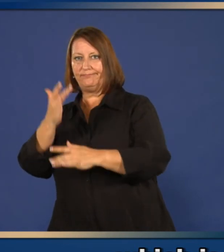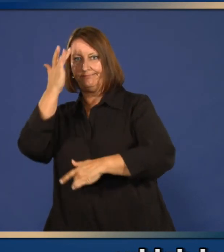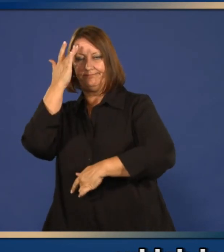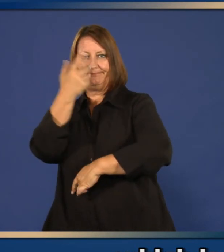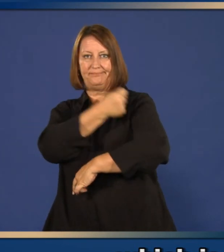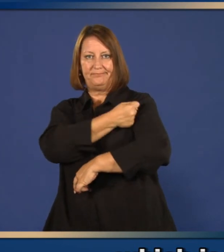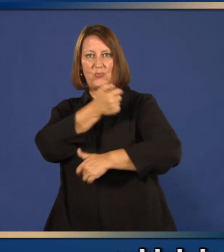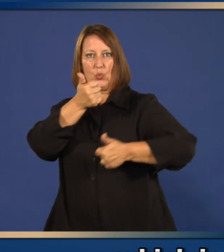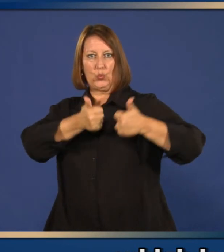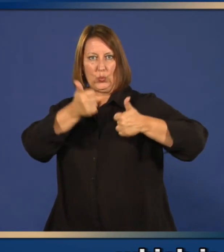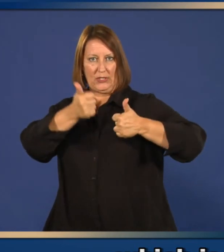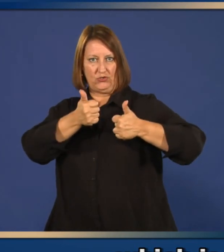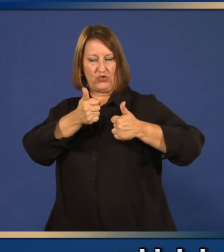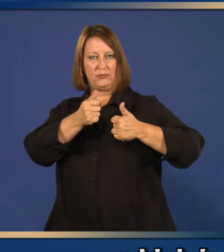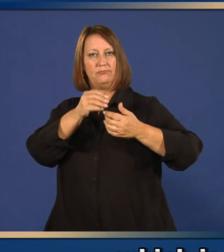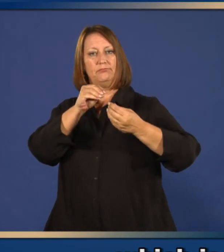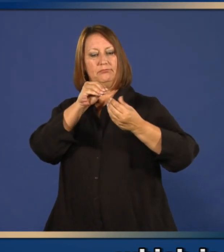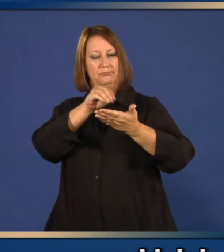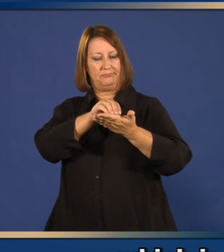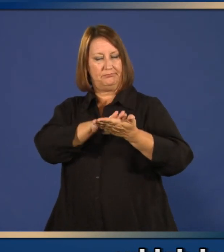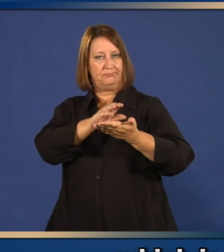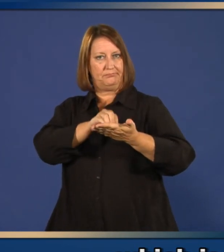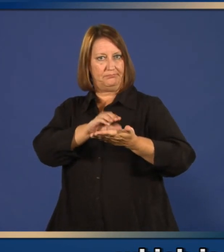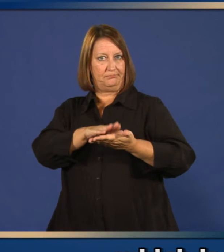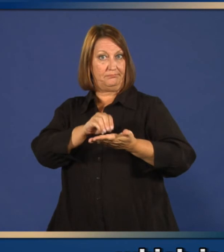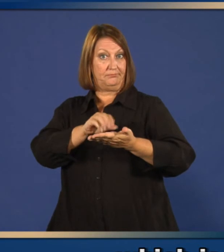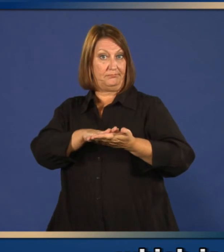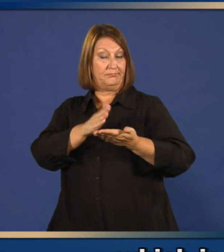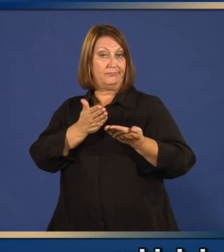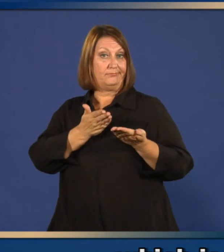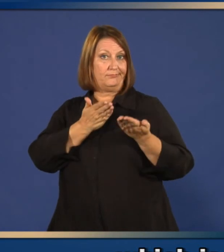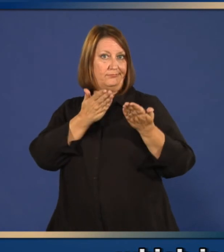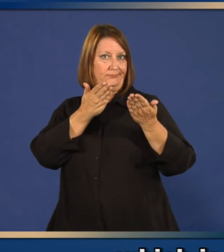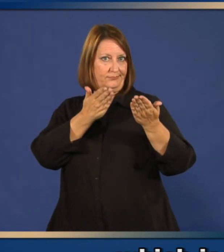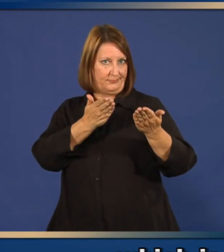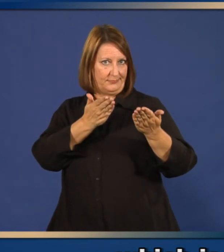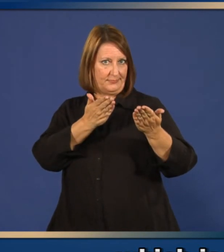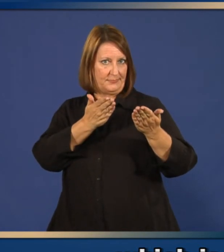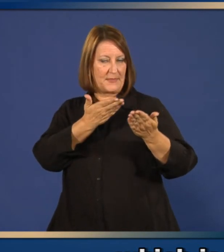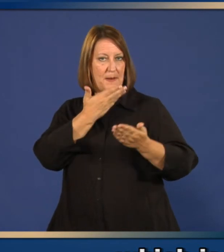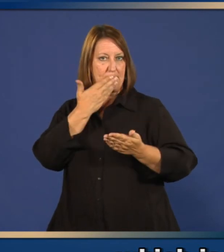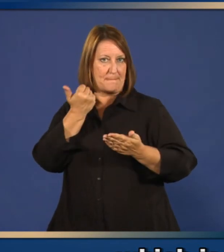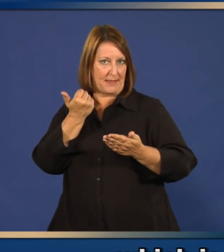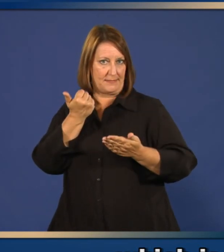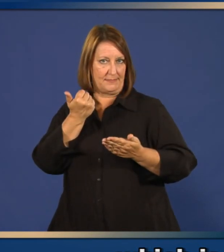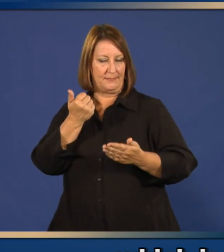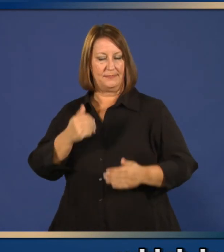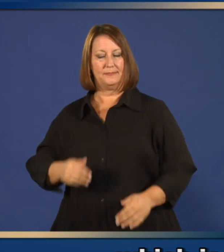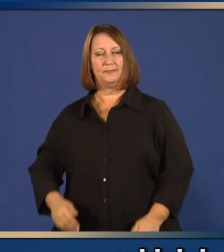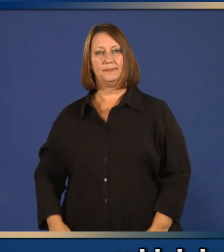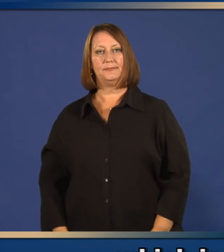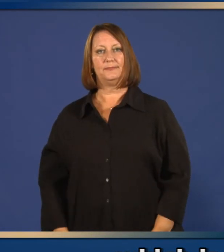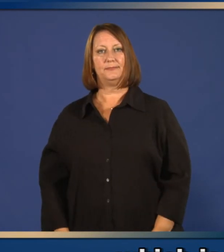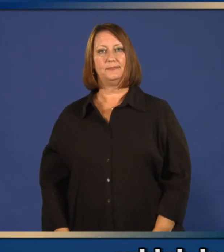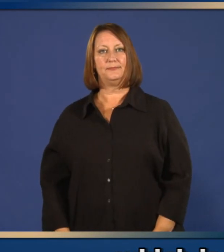maximum protection and safety for children at various ages.